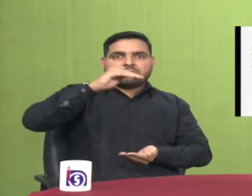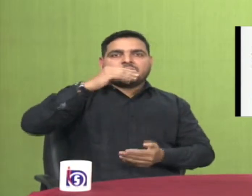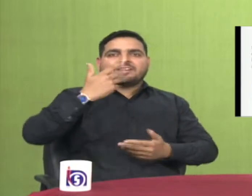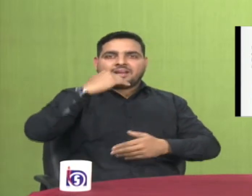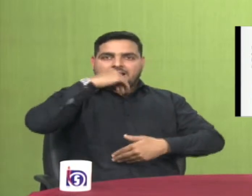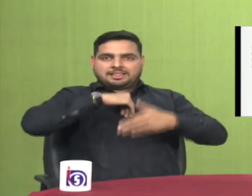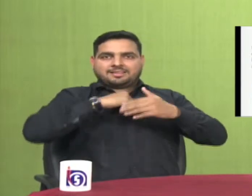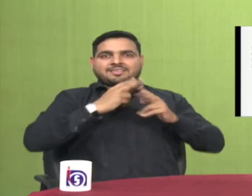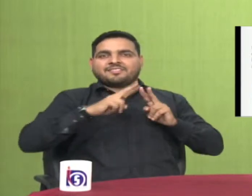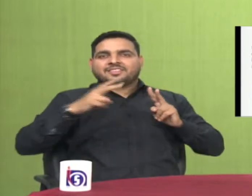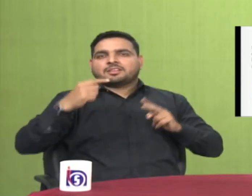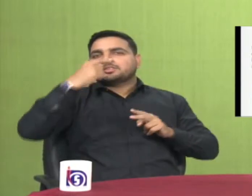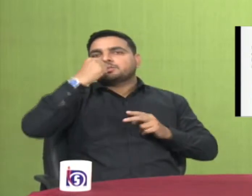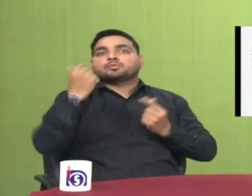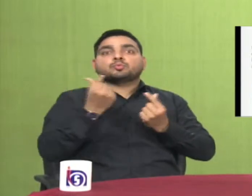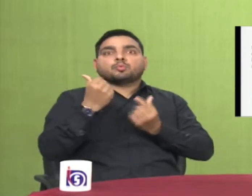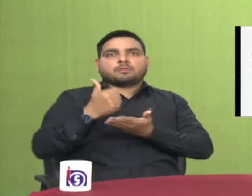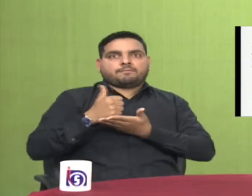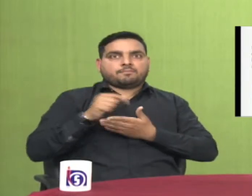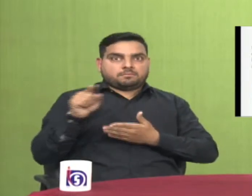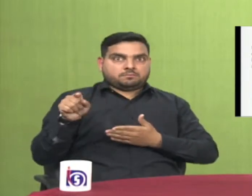growing bigger and bigger.